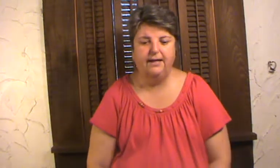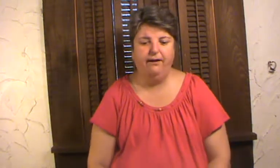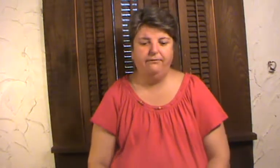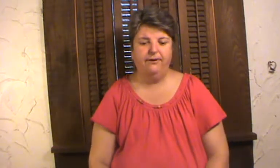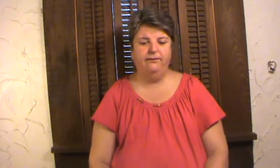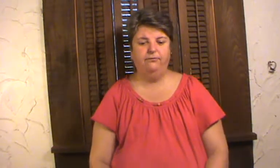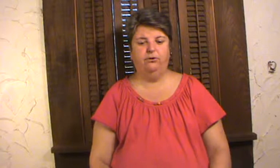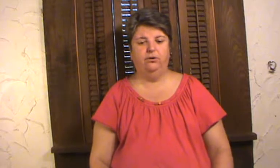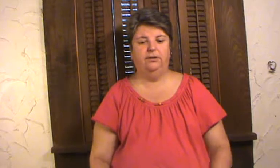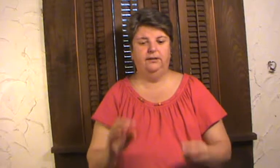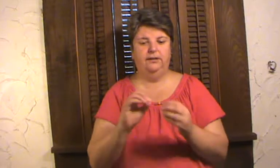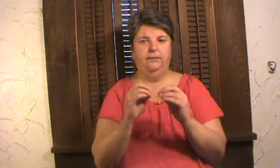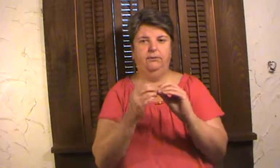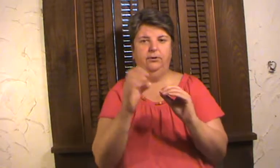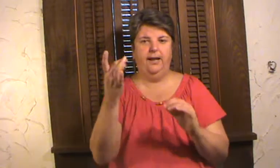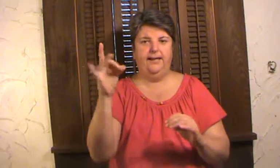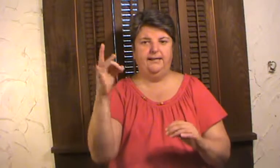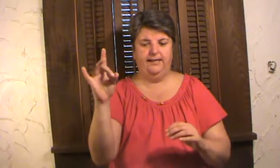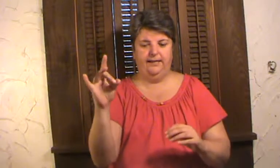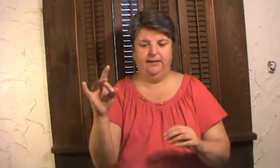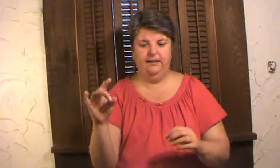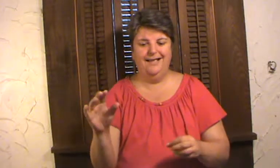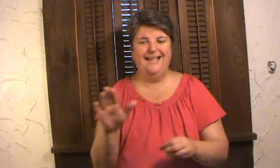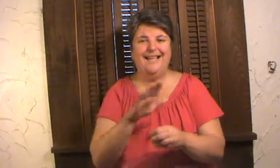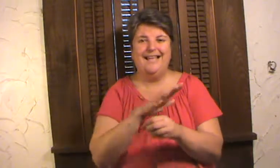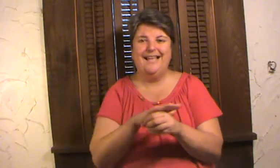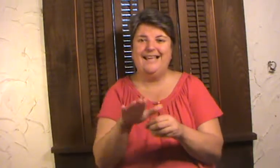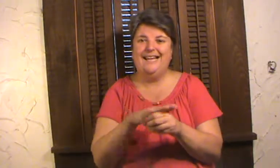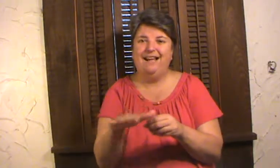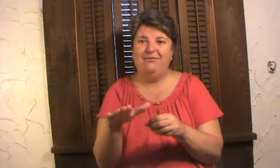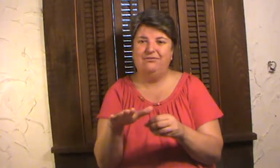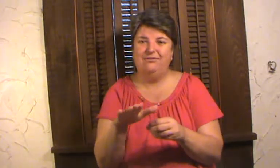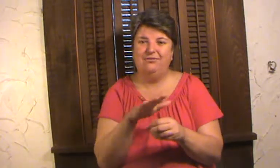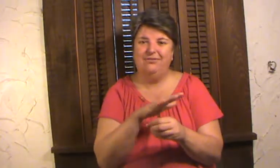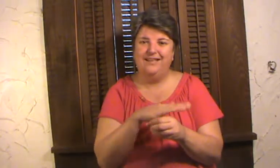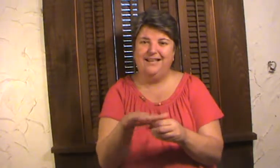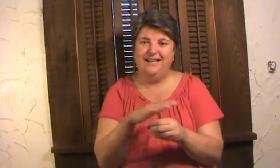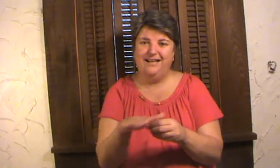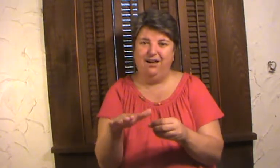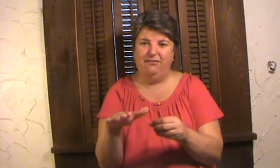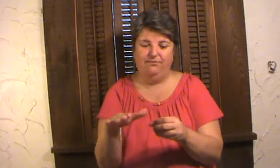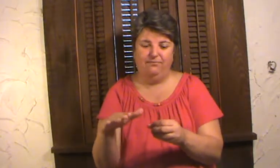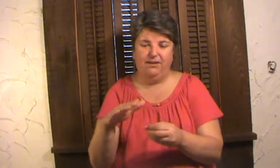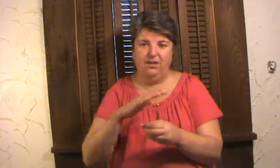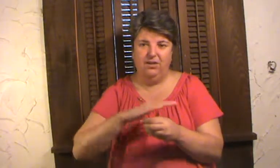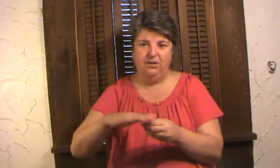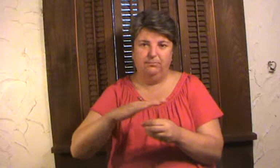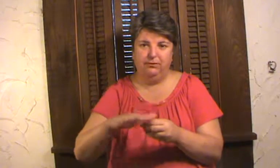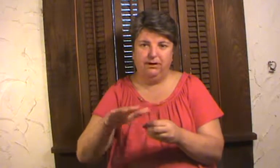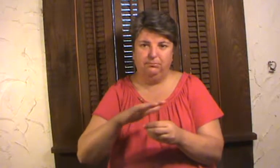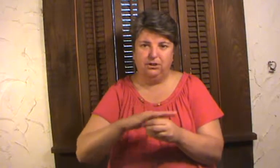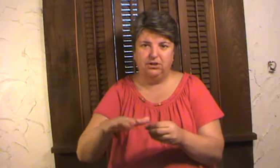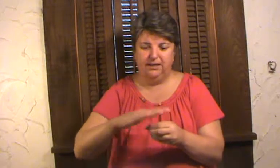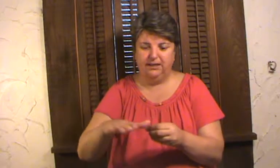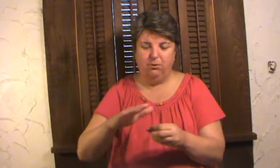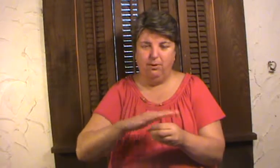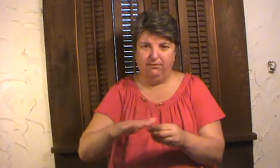Enough and full, number 18. Enough, enough. You're brushing it away from